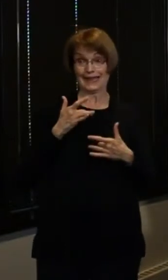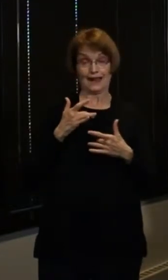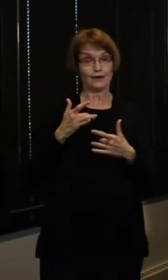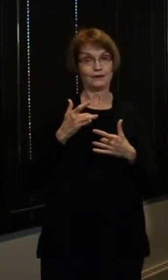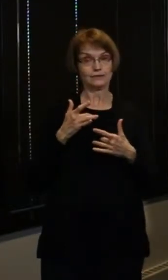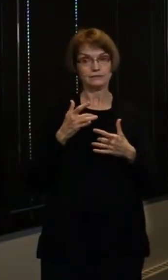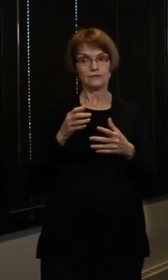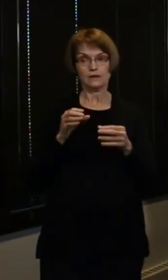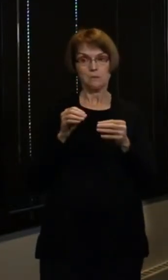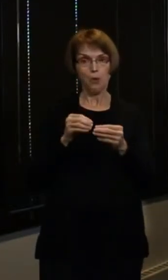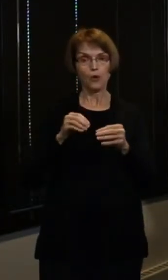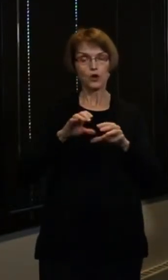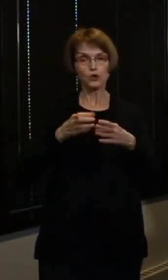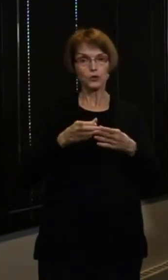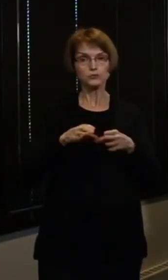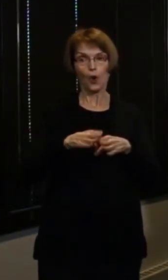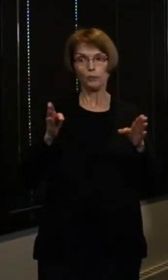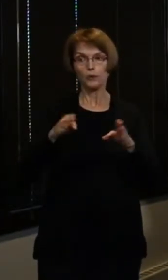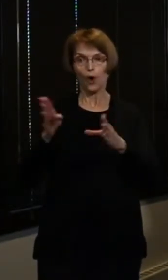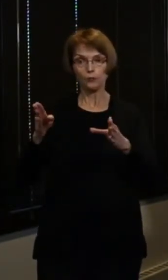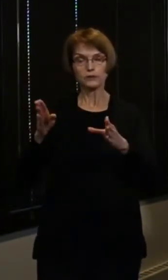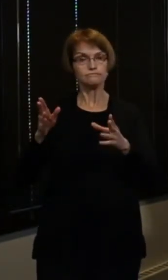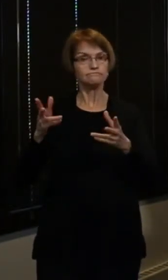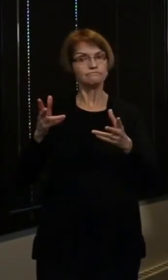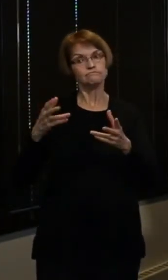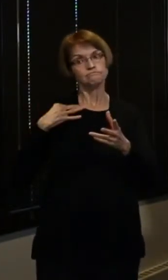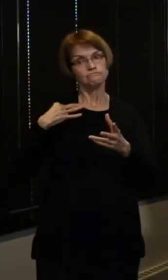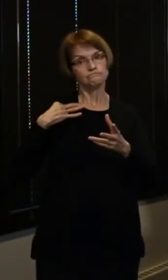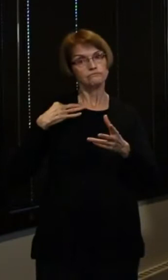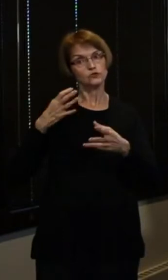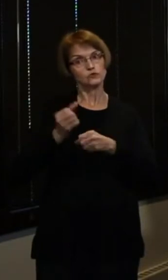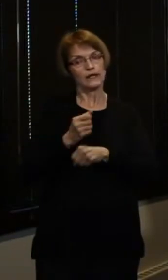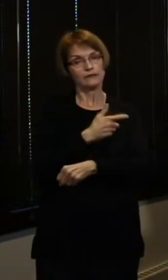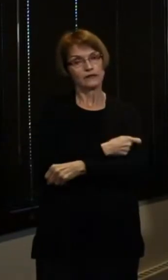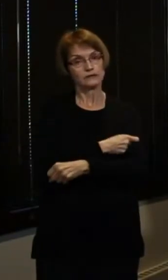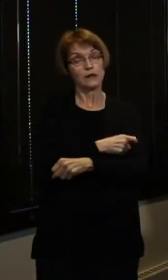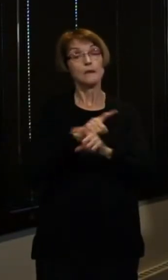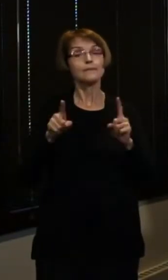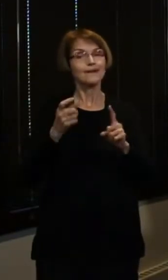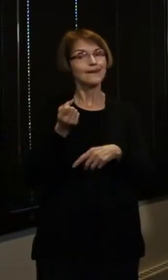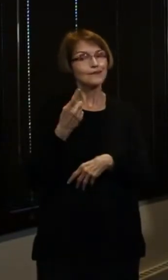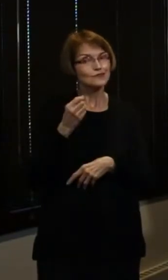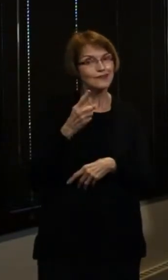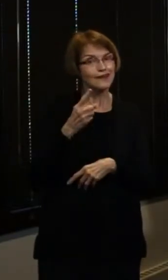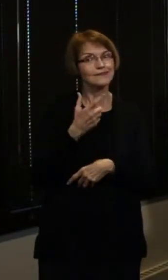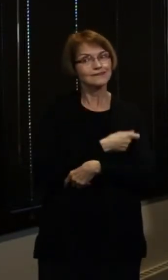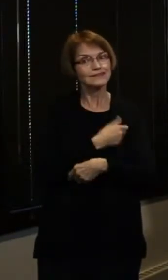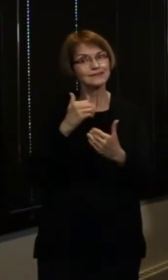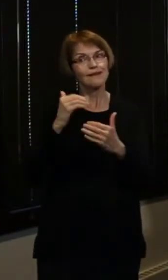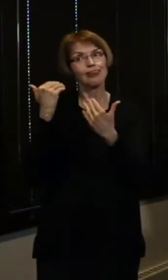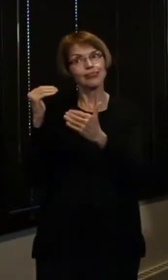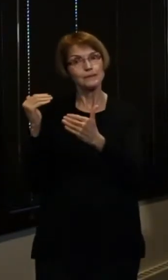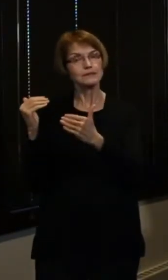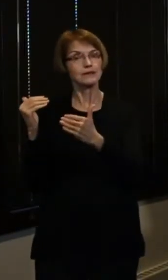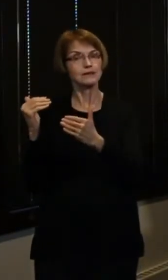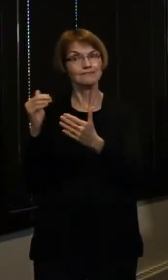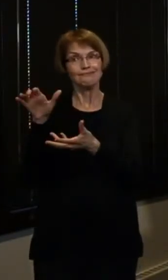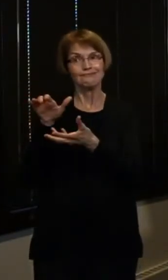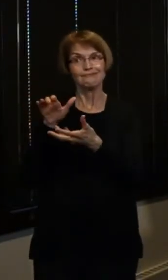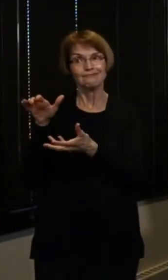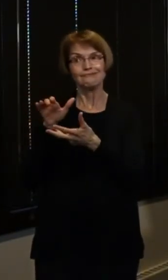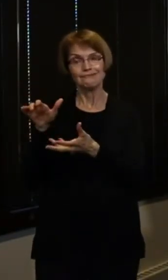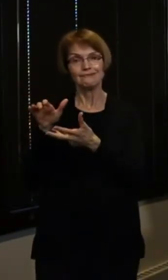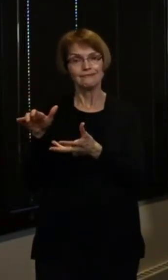for a vaccine. But because we have limited quantity, we have to make sure that we're protecting the most vulnerable. And so we